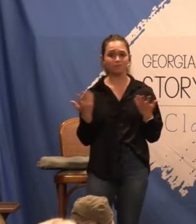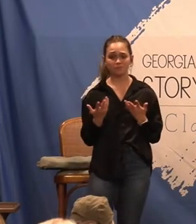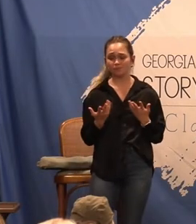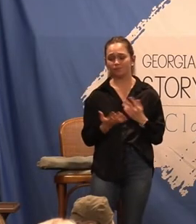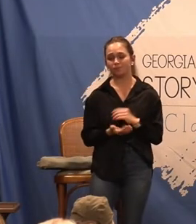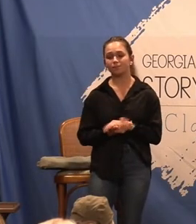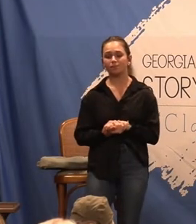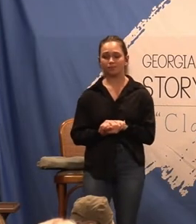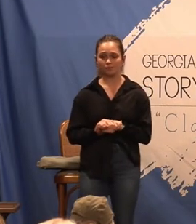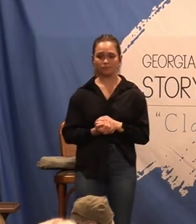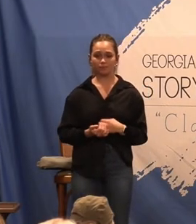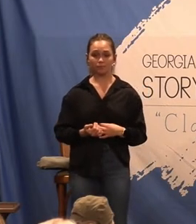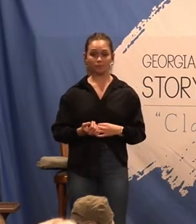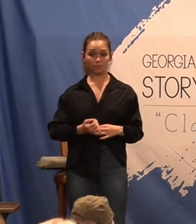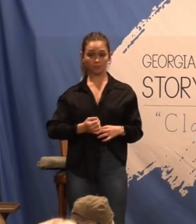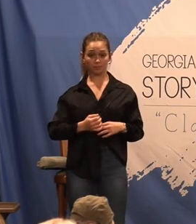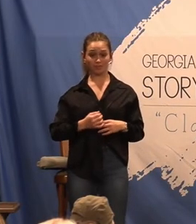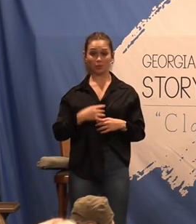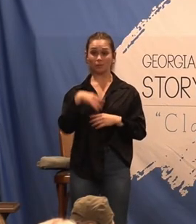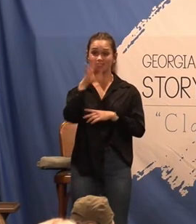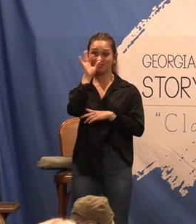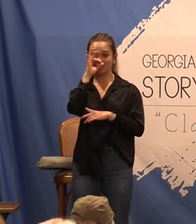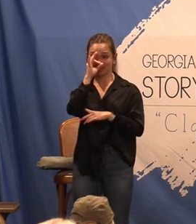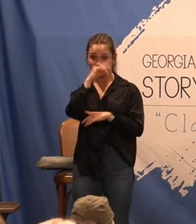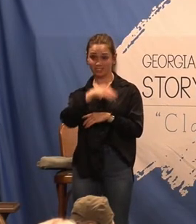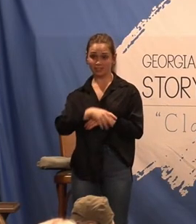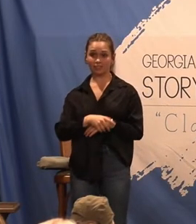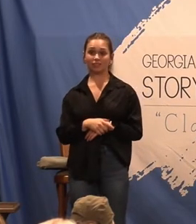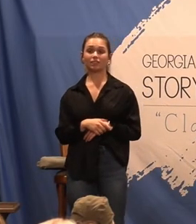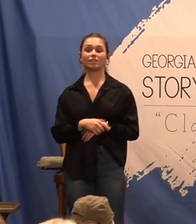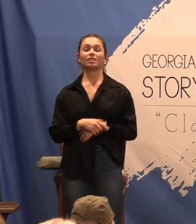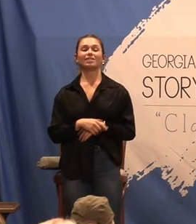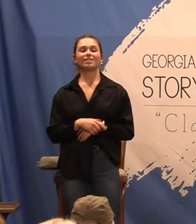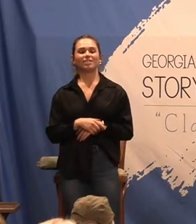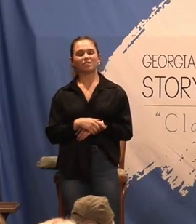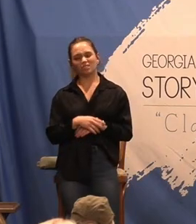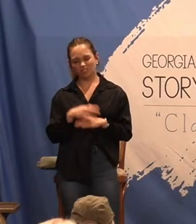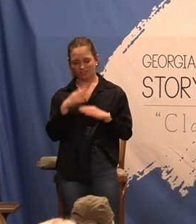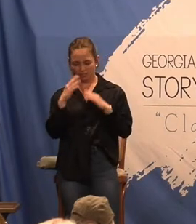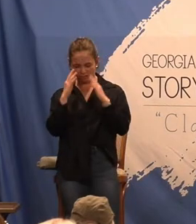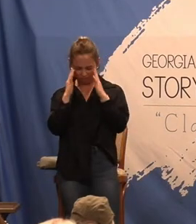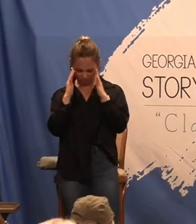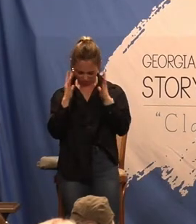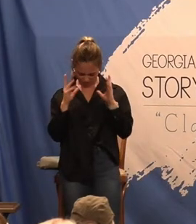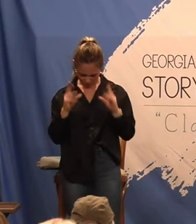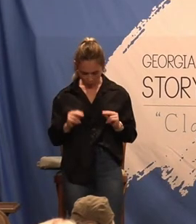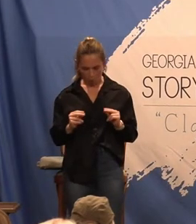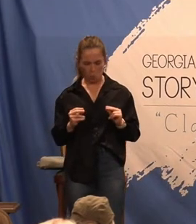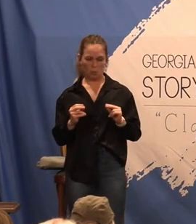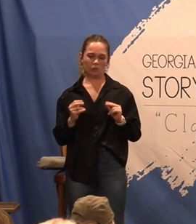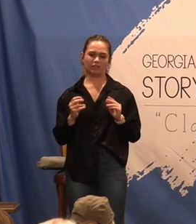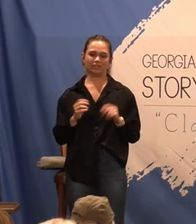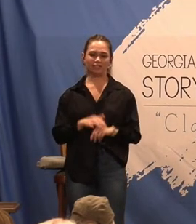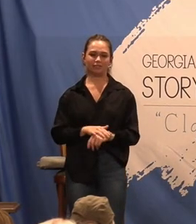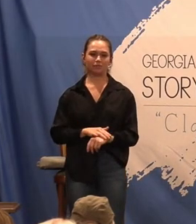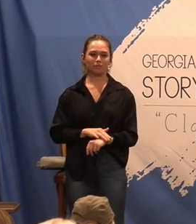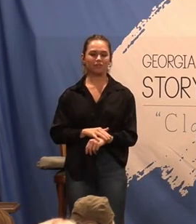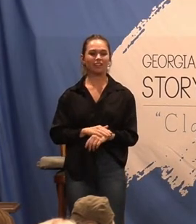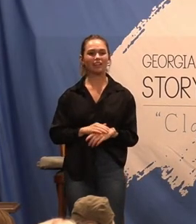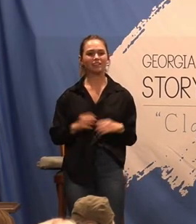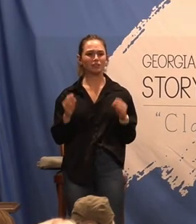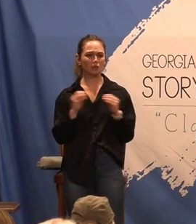come into the meadow was fox. And he thought, no, if there is ever a creature